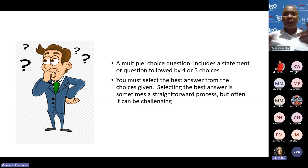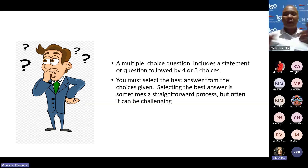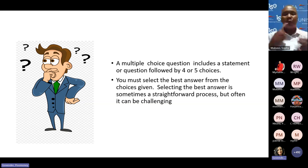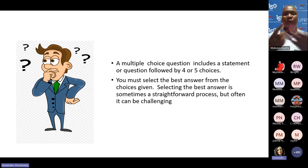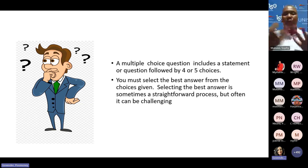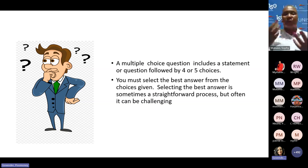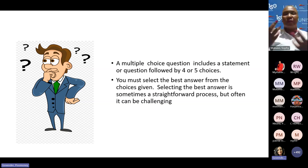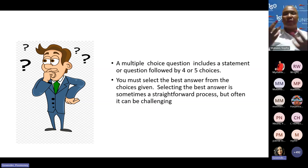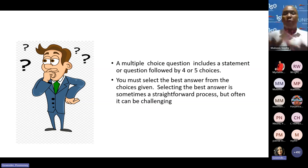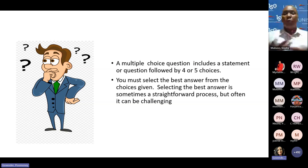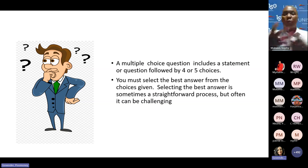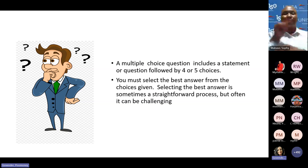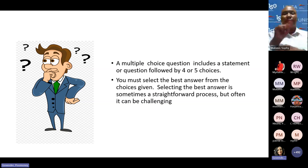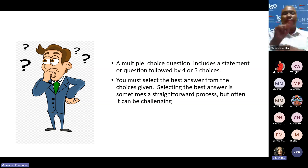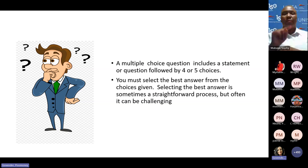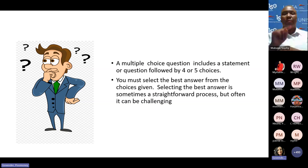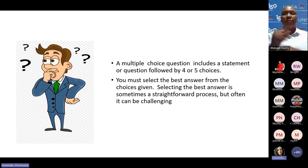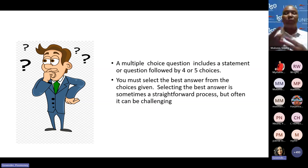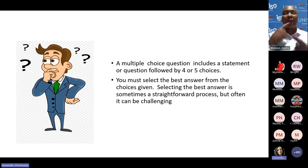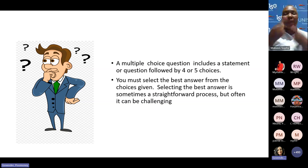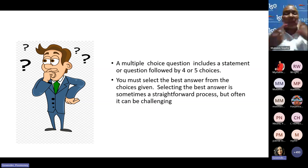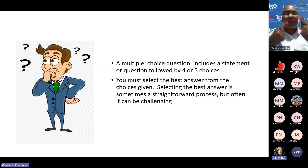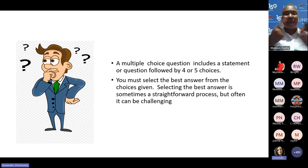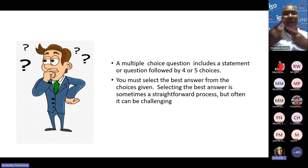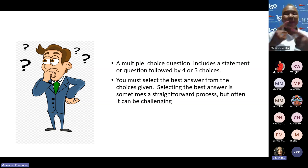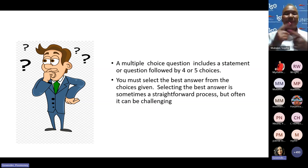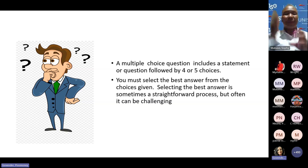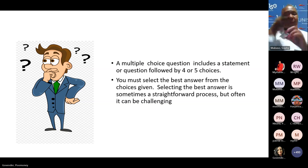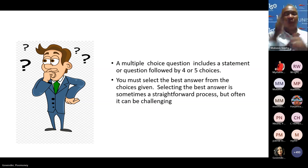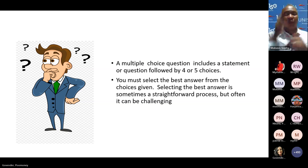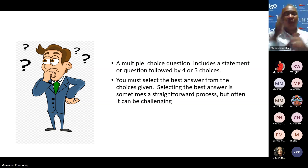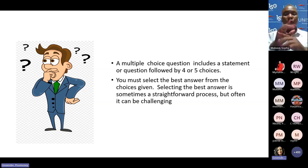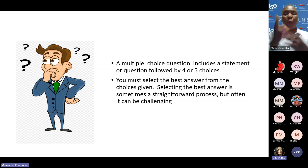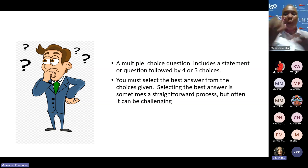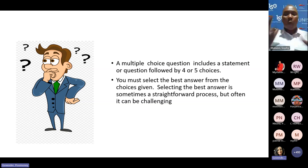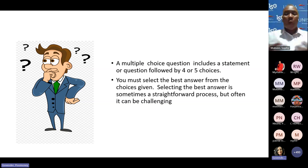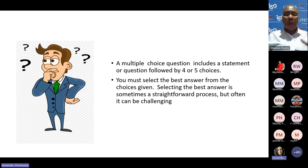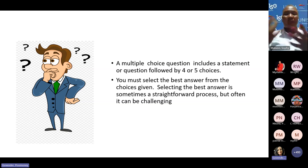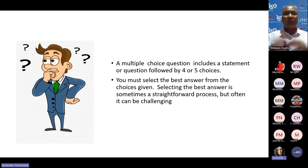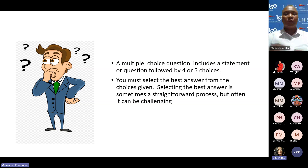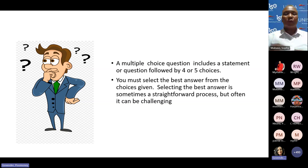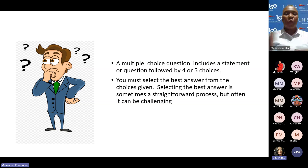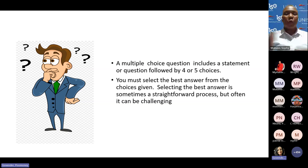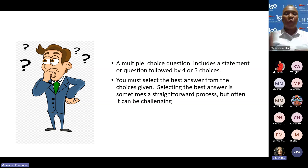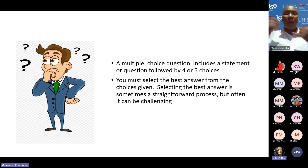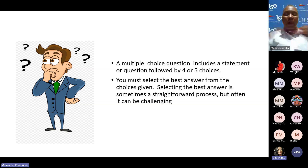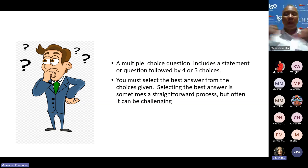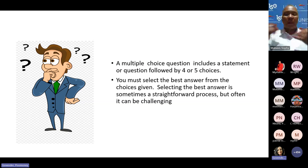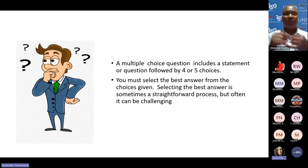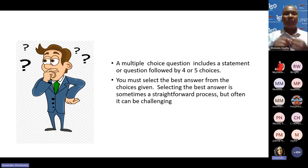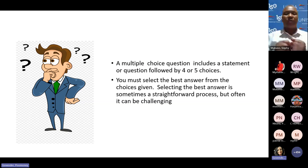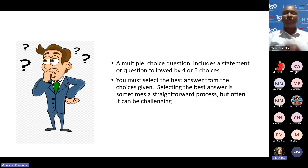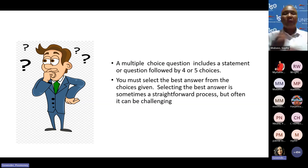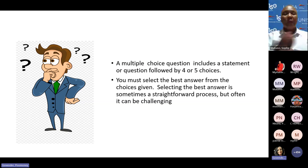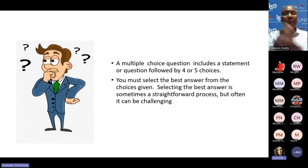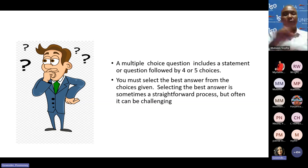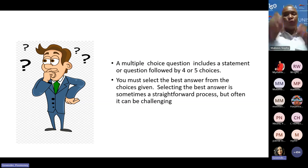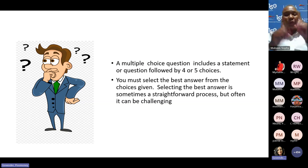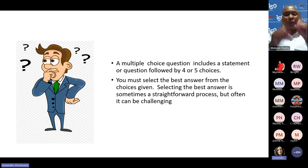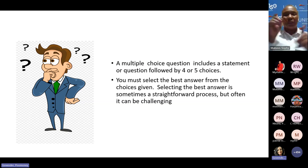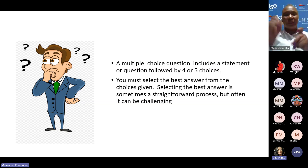question where you will answer it directly online. Right. So a multiple choice question includes